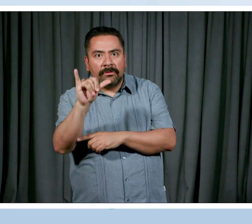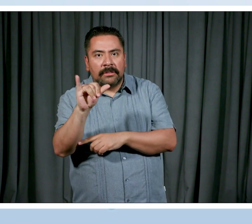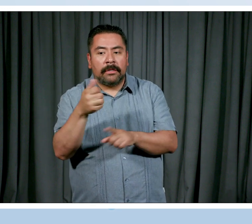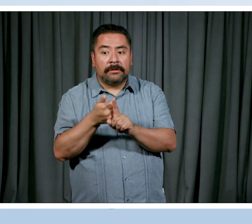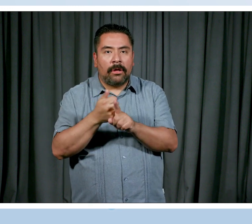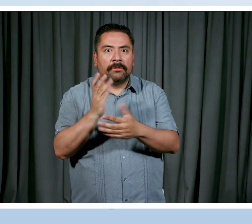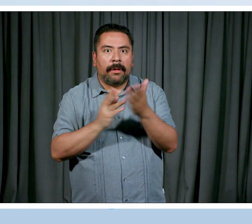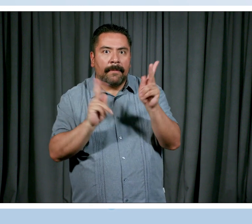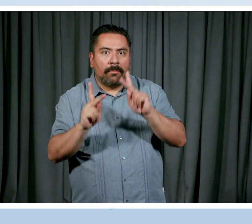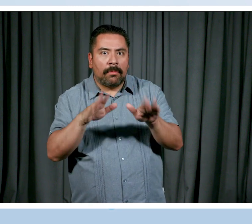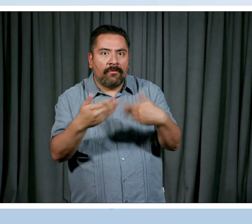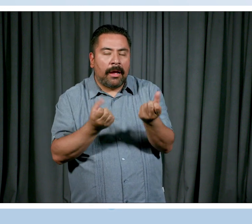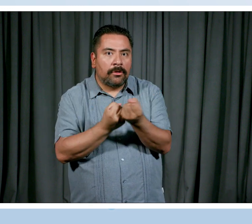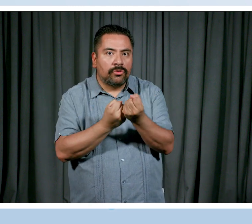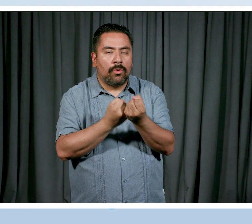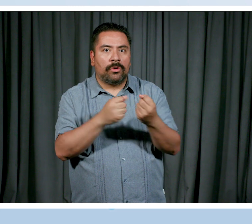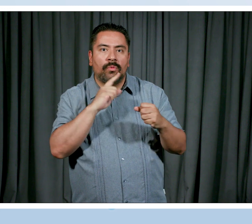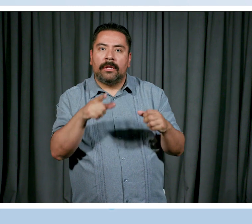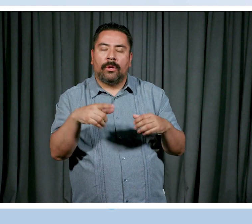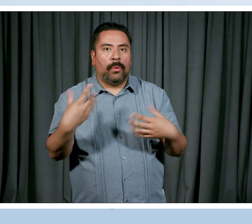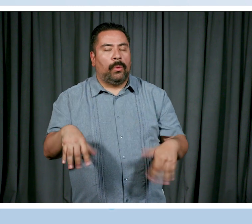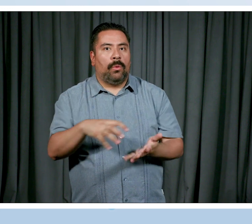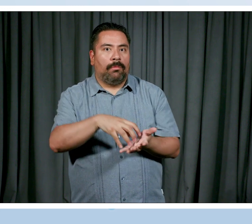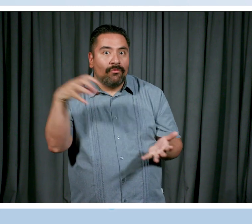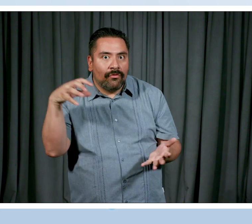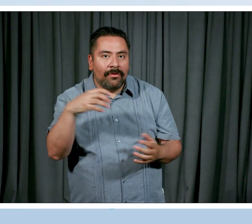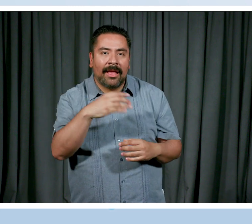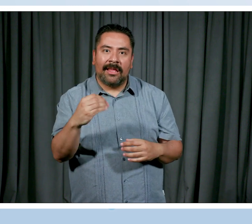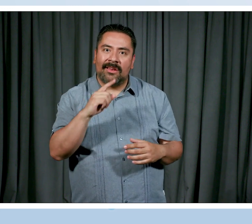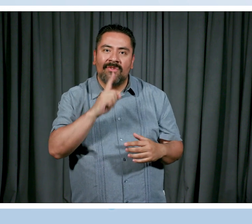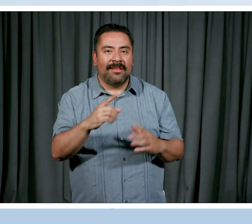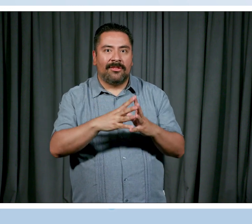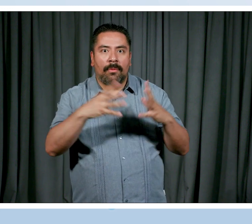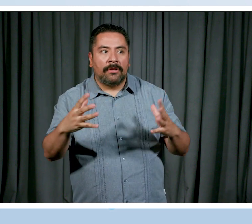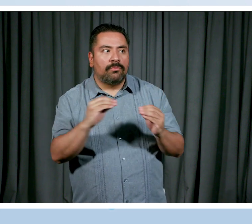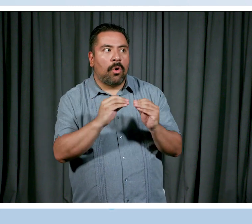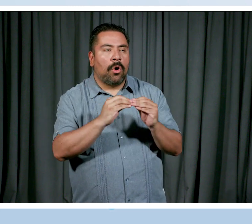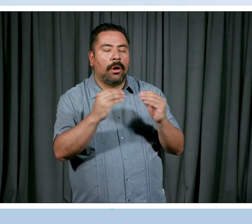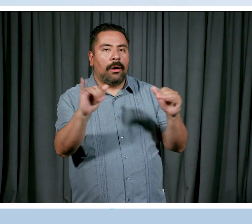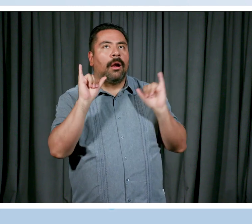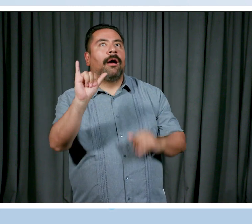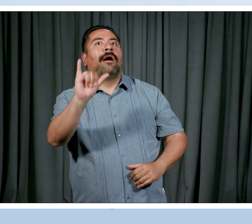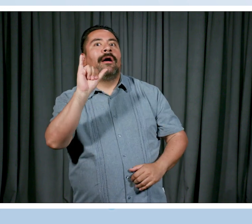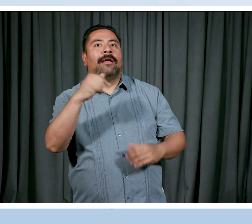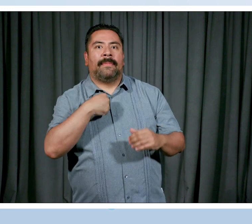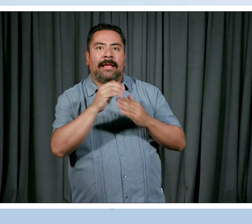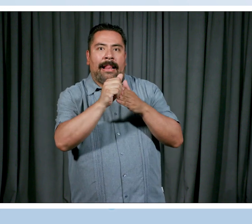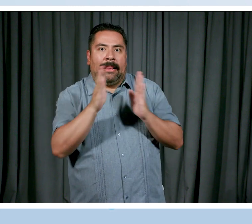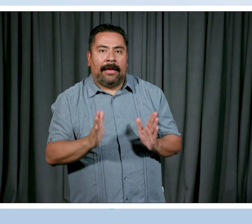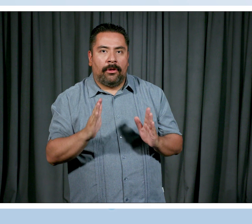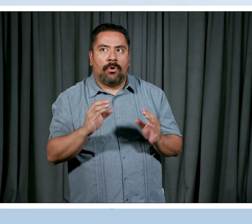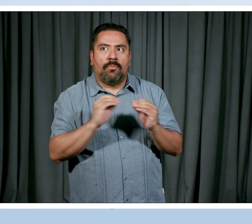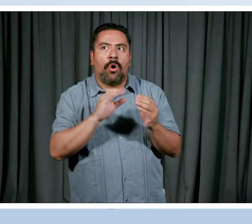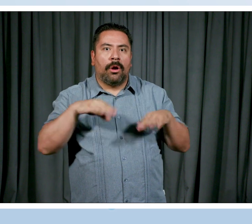are providing that additional support. And it is so rich and so much more education for me as a leader than I certainly would have gotten